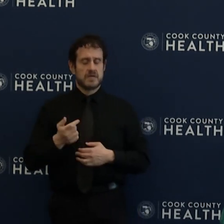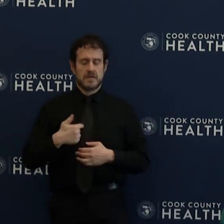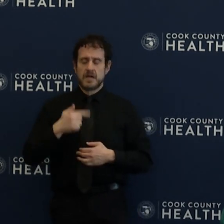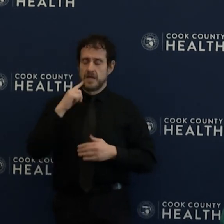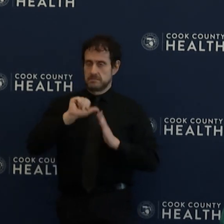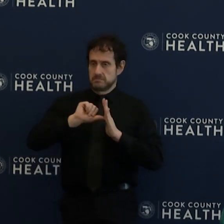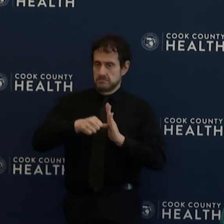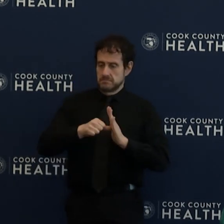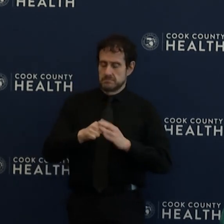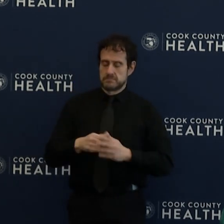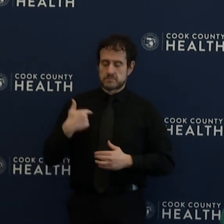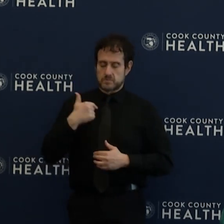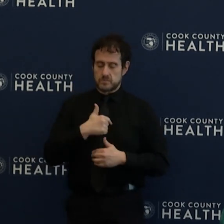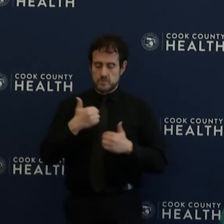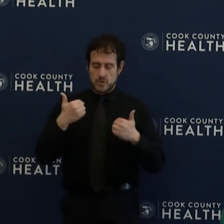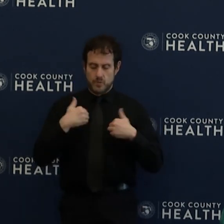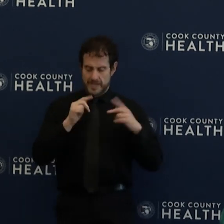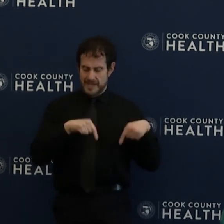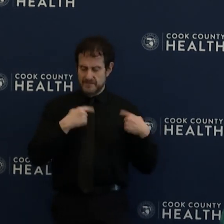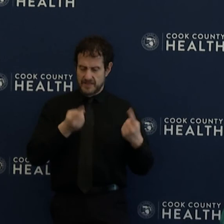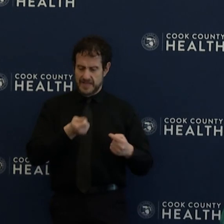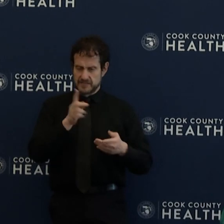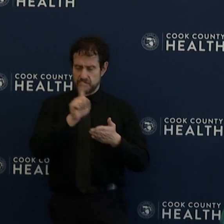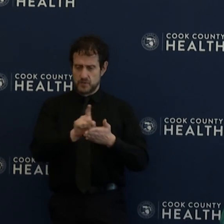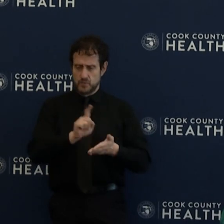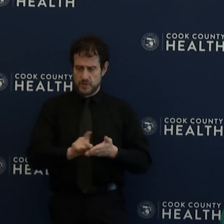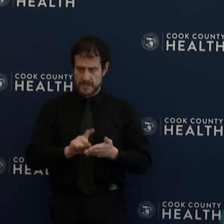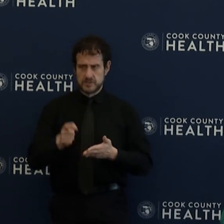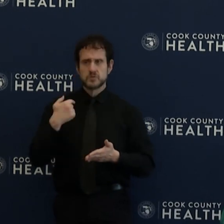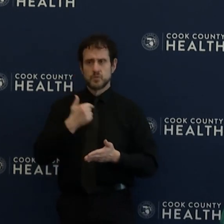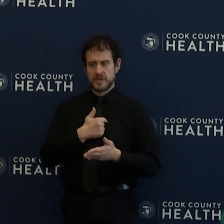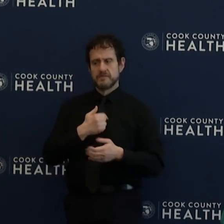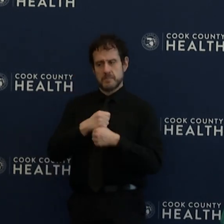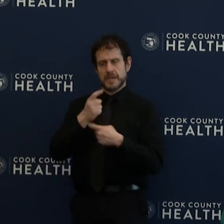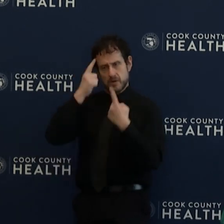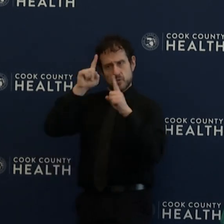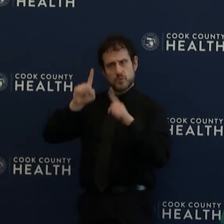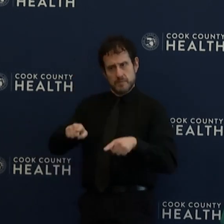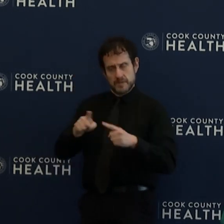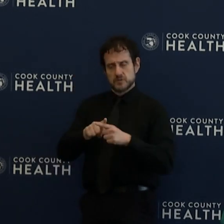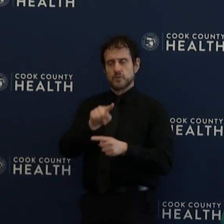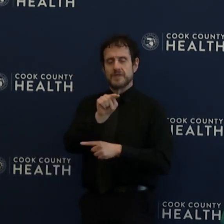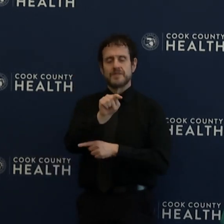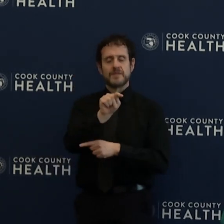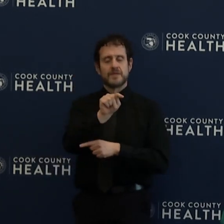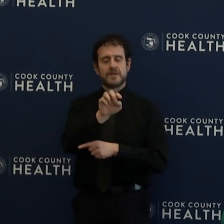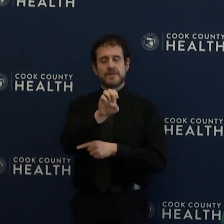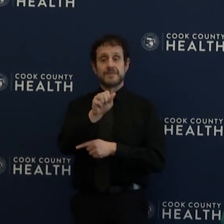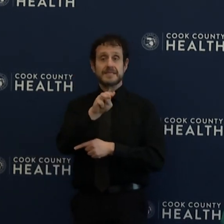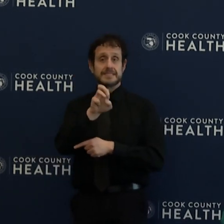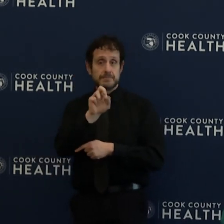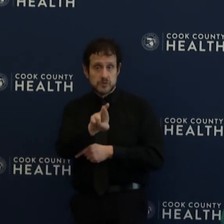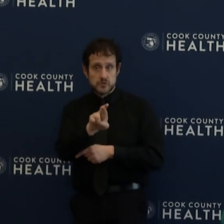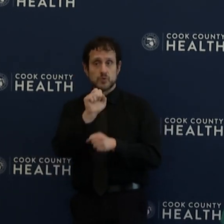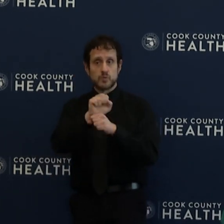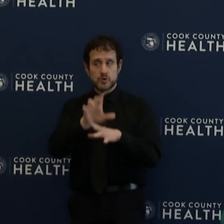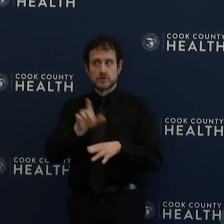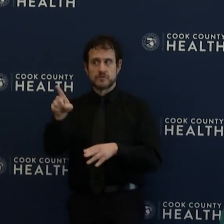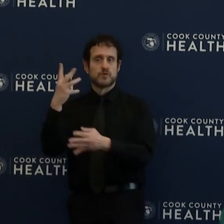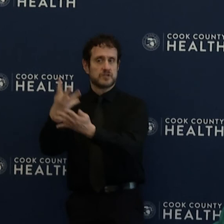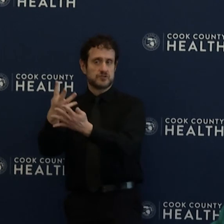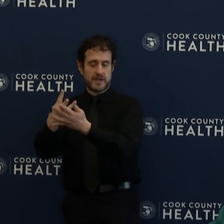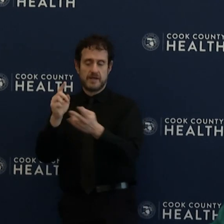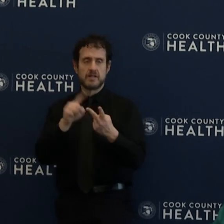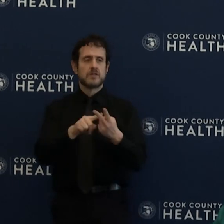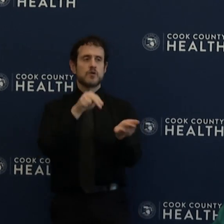that we have in the last several weeks come to agreements with our Teamster workforce at the jail, with our